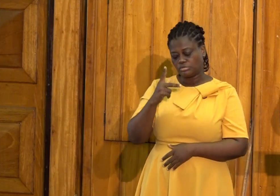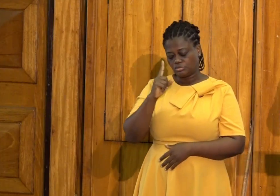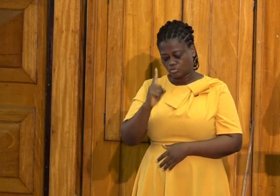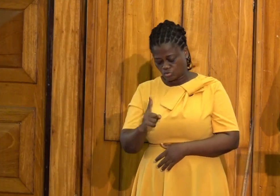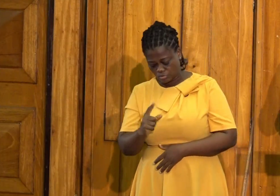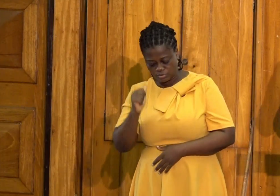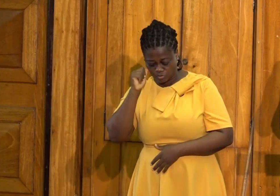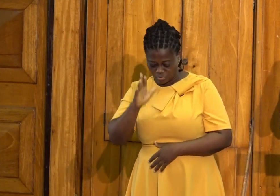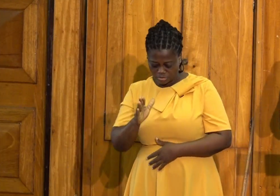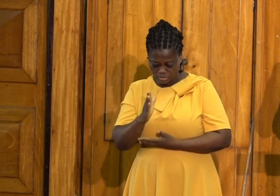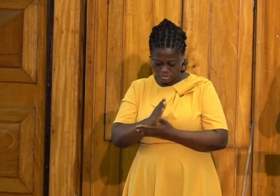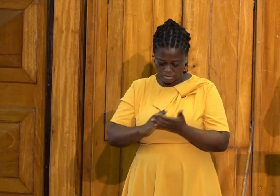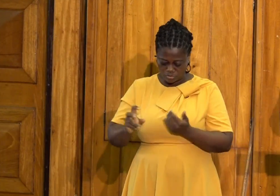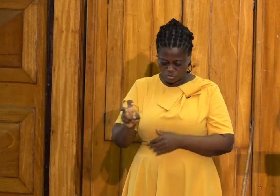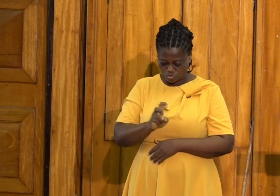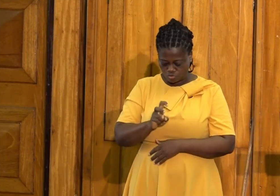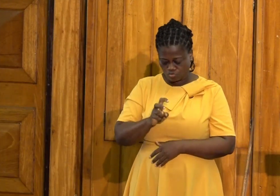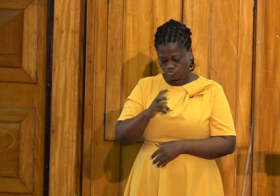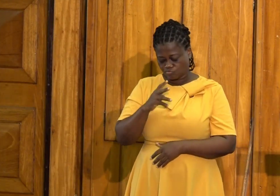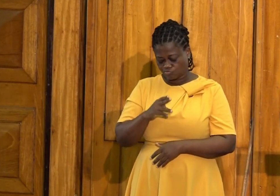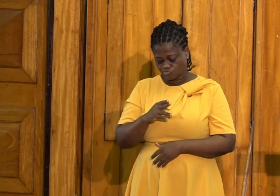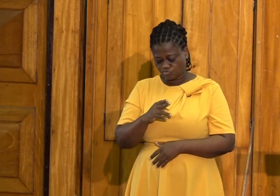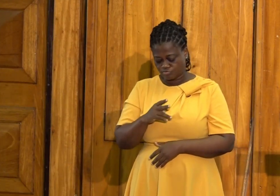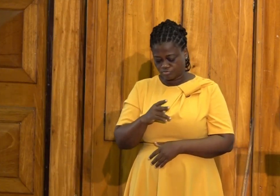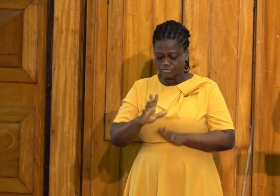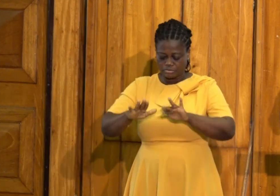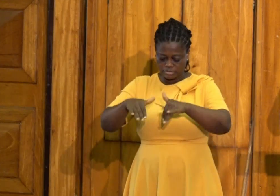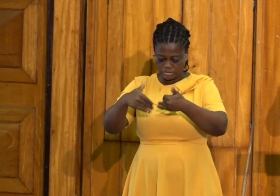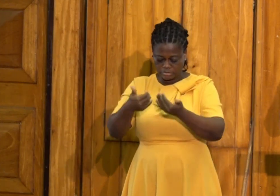treatment, giving us a treatment rate of